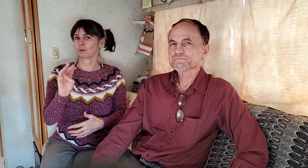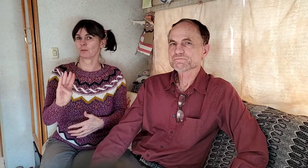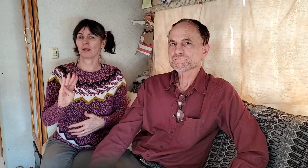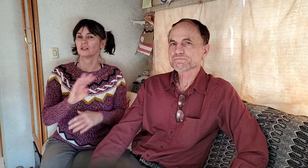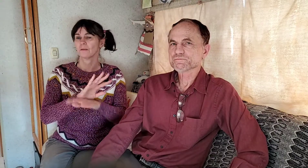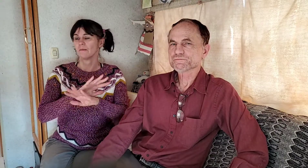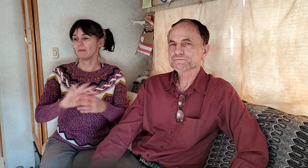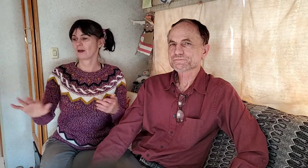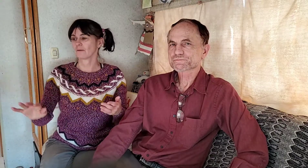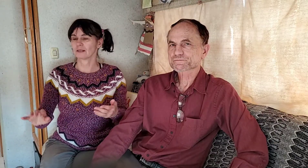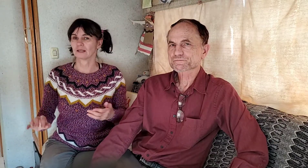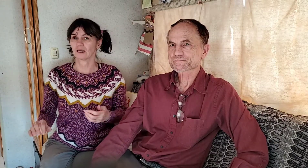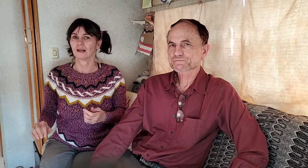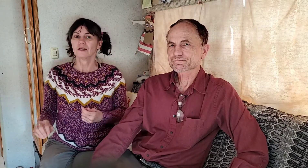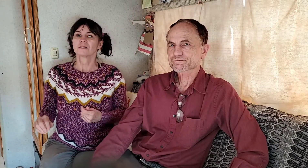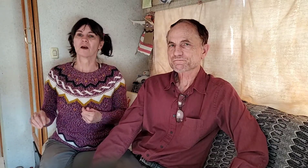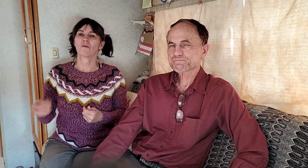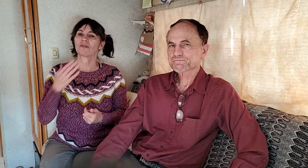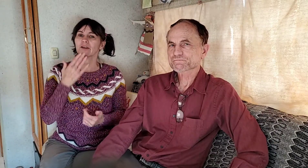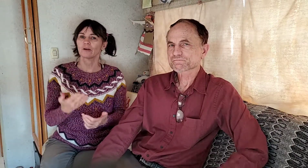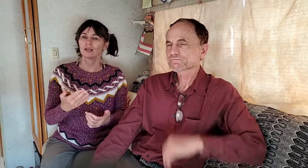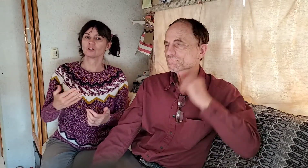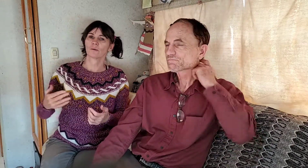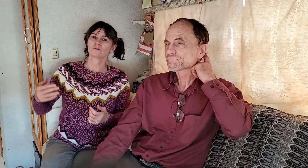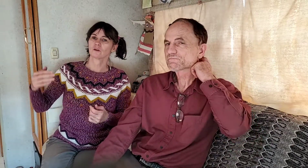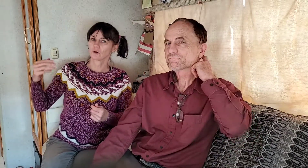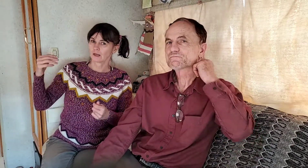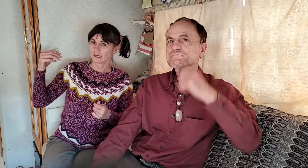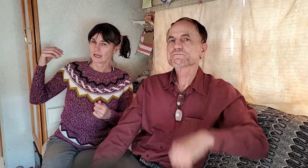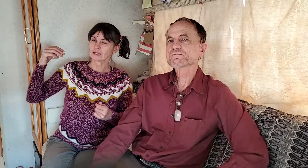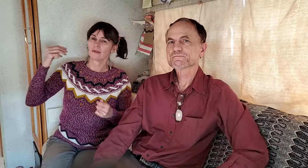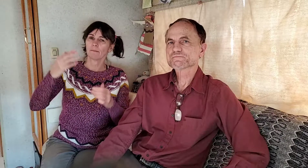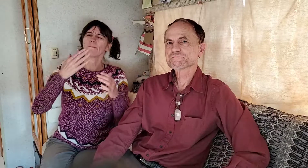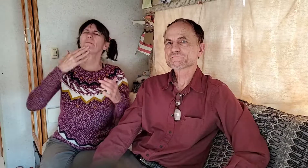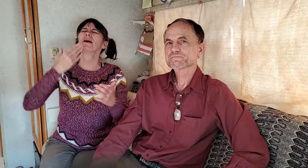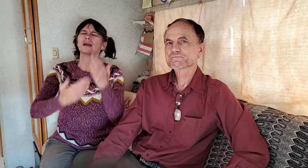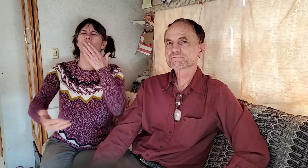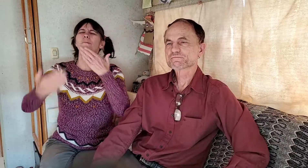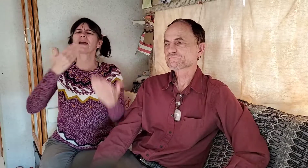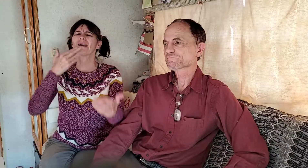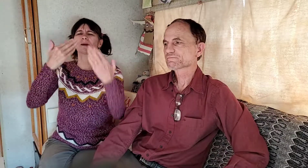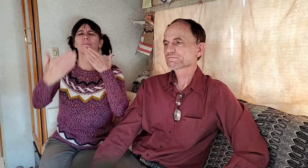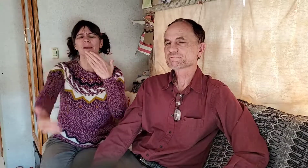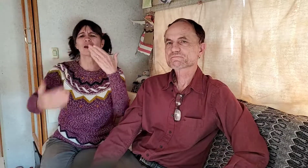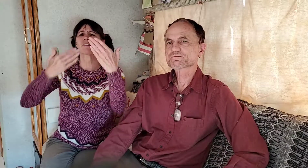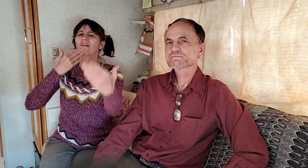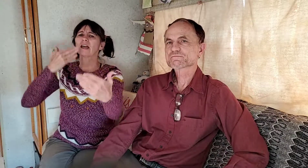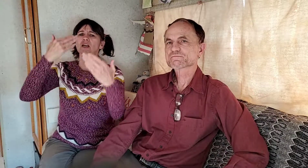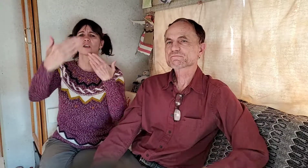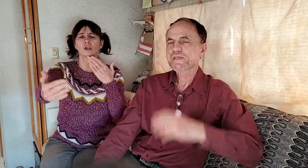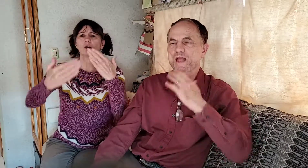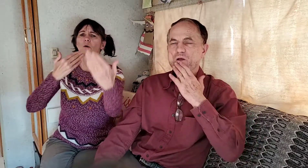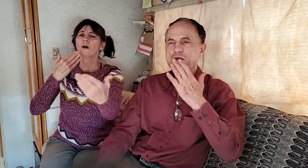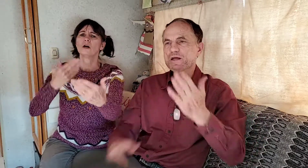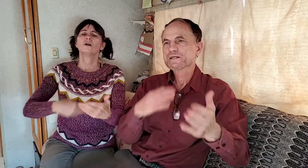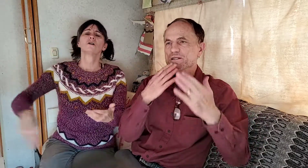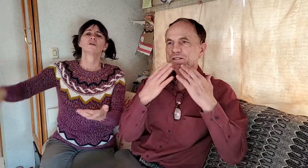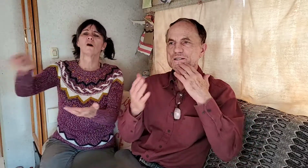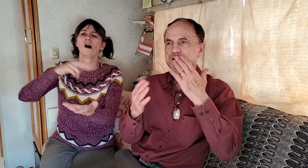page. I'm not erasing it. So thank you guys so much for joining us. And a big thank you to all of